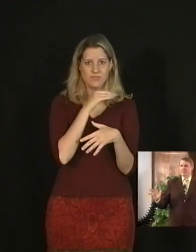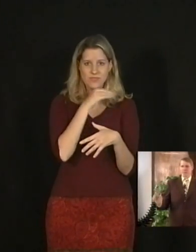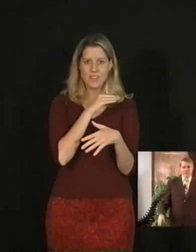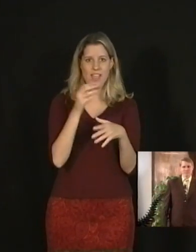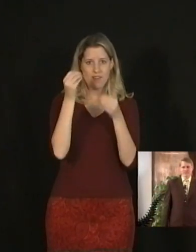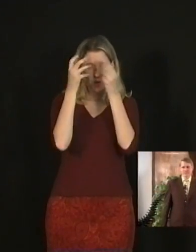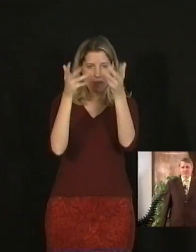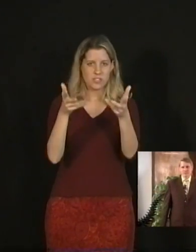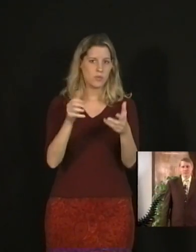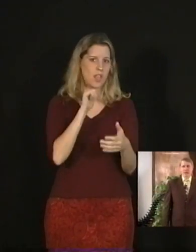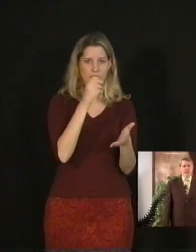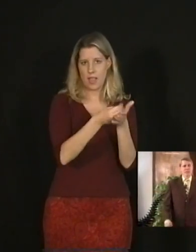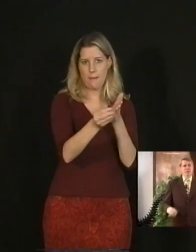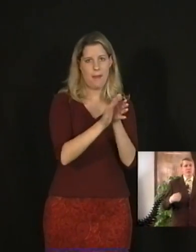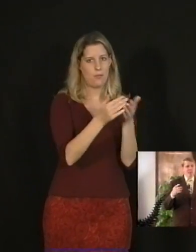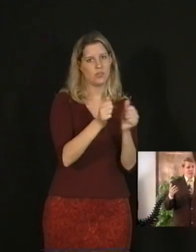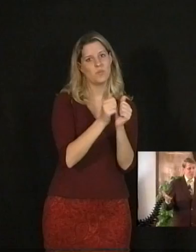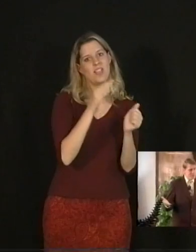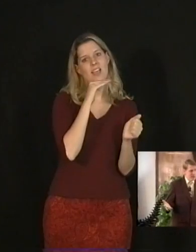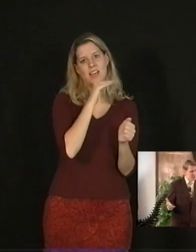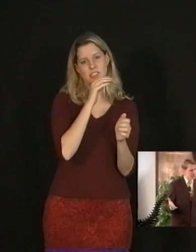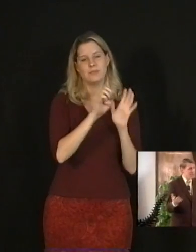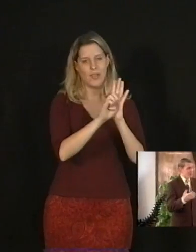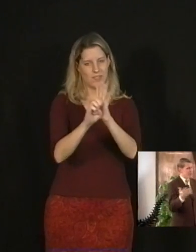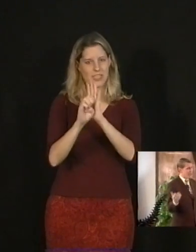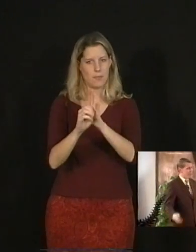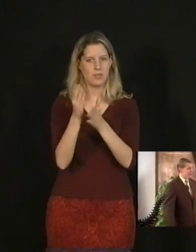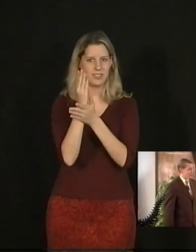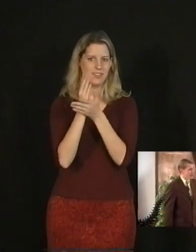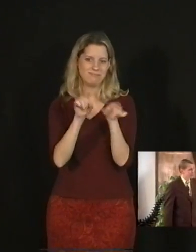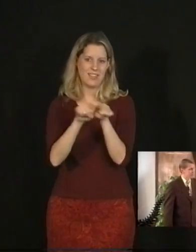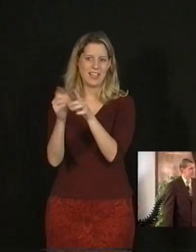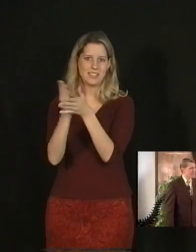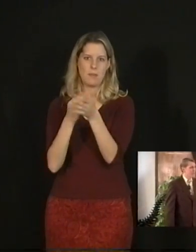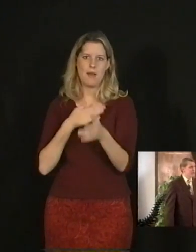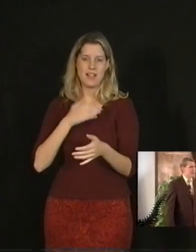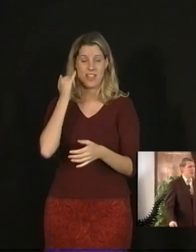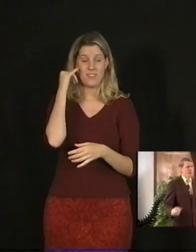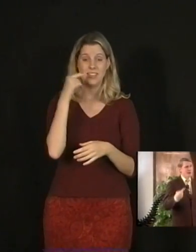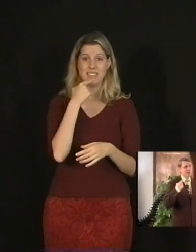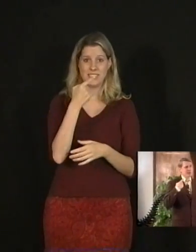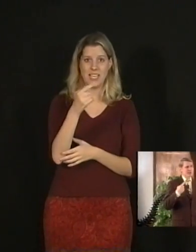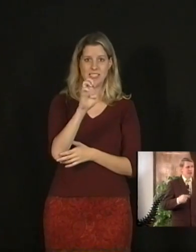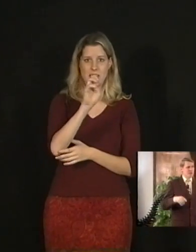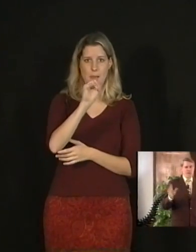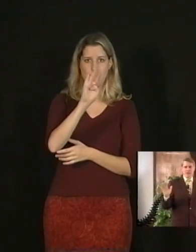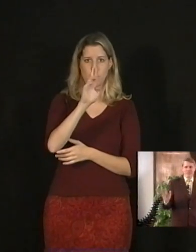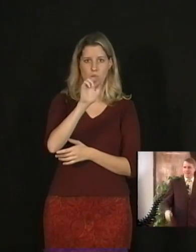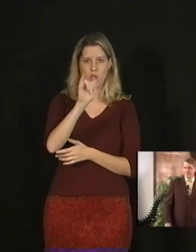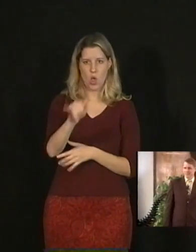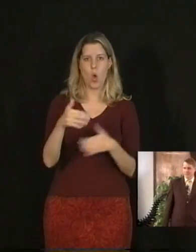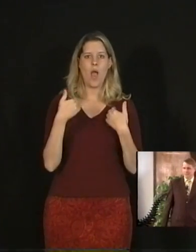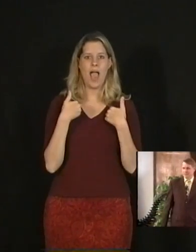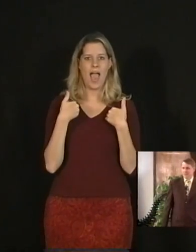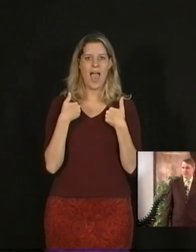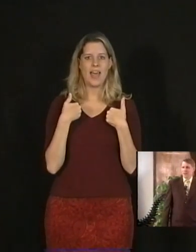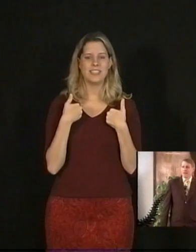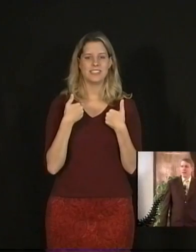that have lies in them. And it gave a few examples, like some of the examples I gave in my seminar. If it says the embryo has gill slits, we're not going to